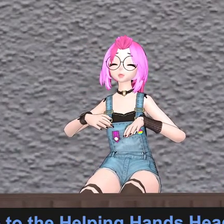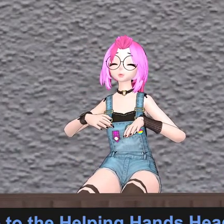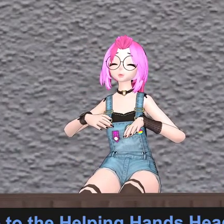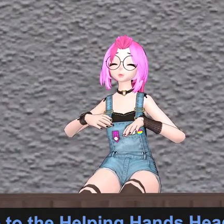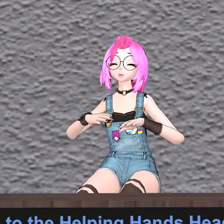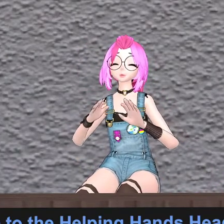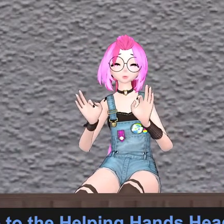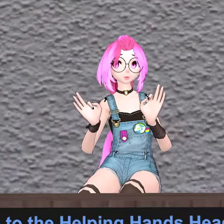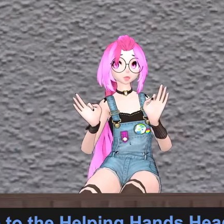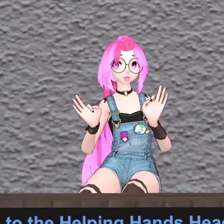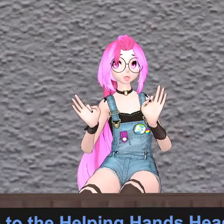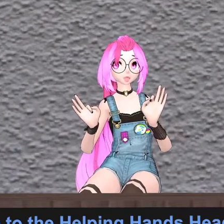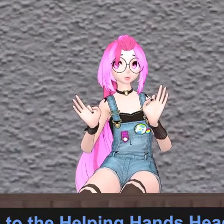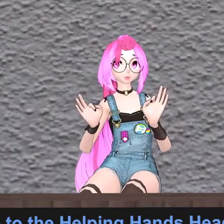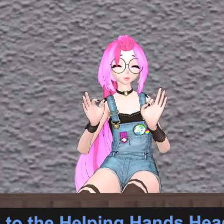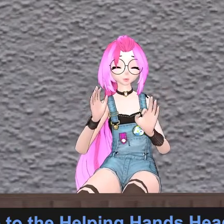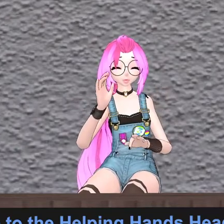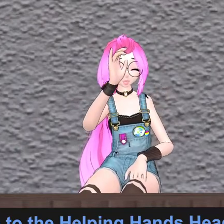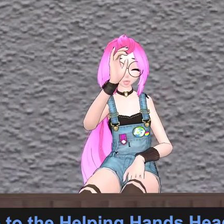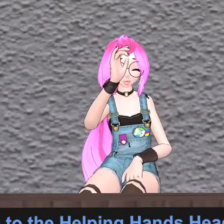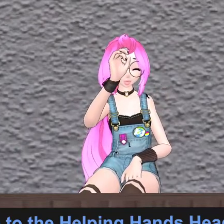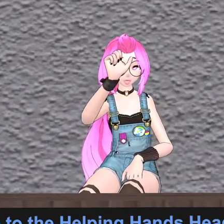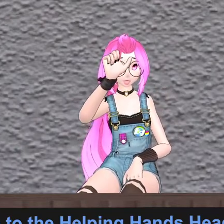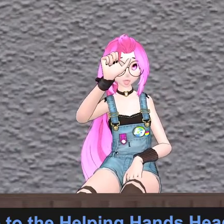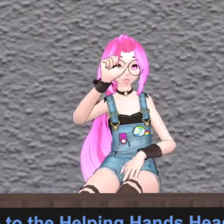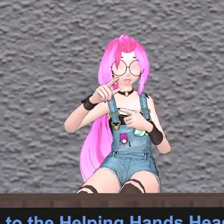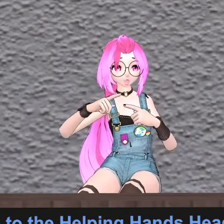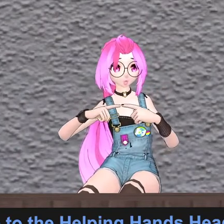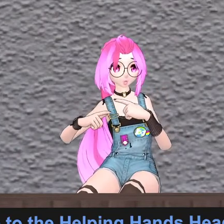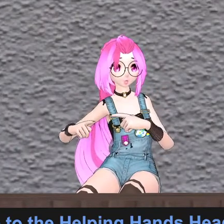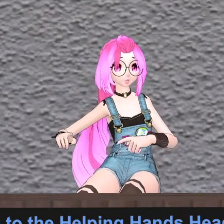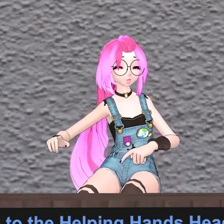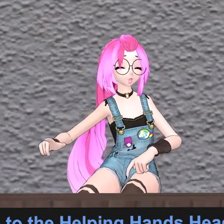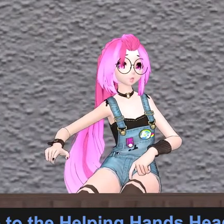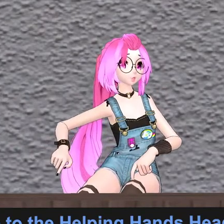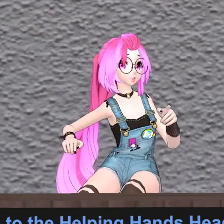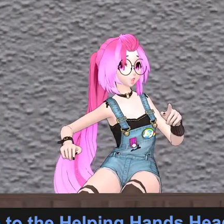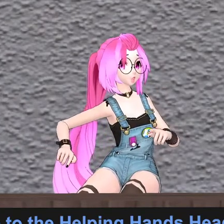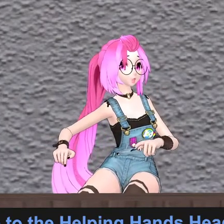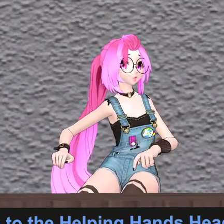Yeah. Okay. So who can show me the sign for California?